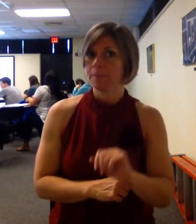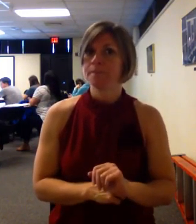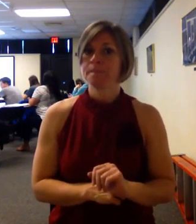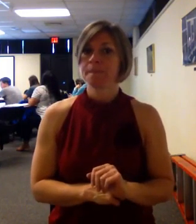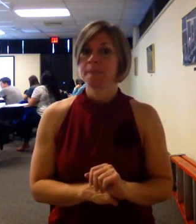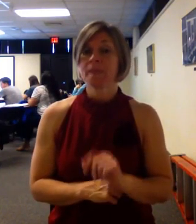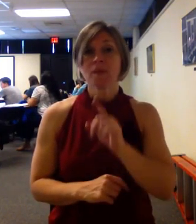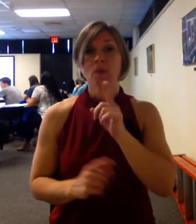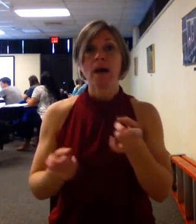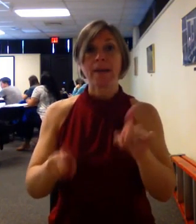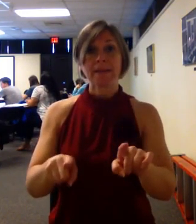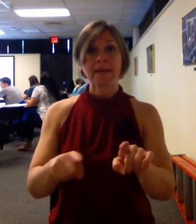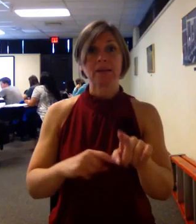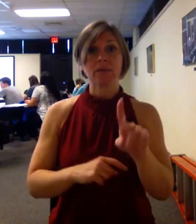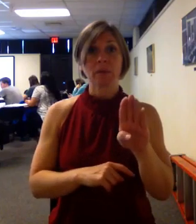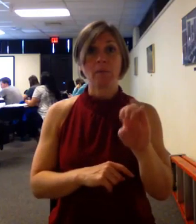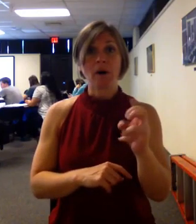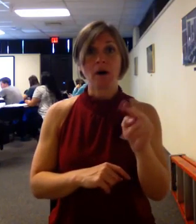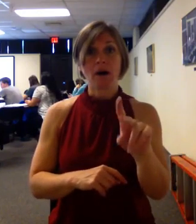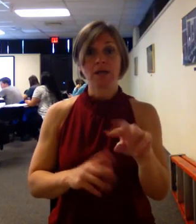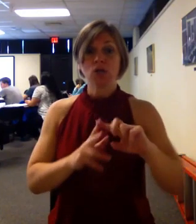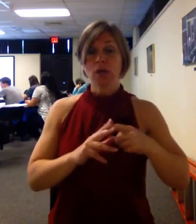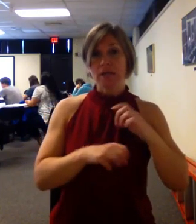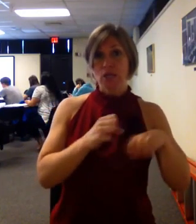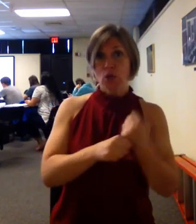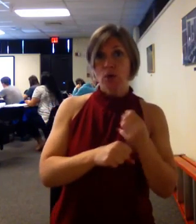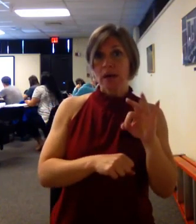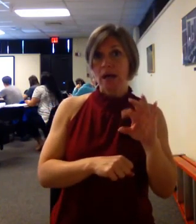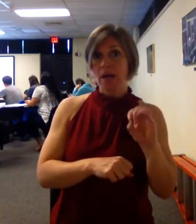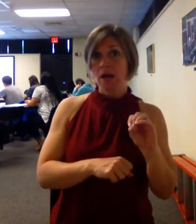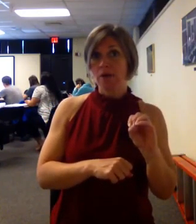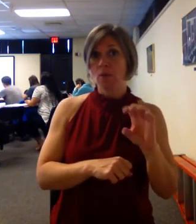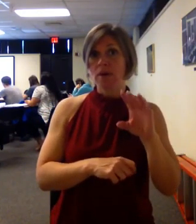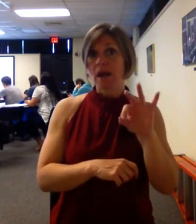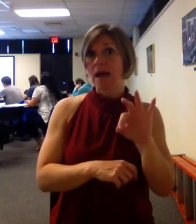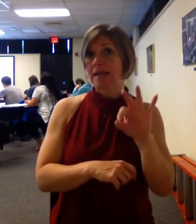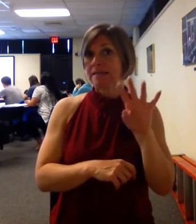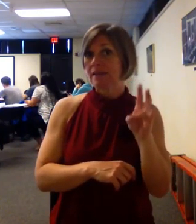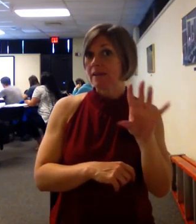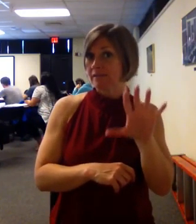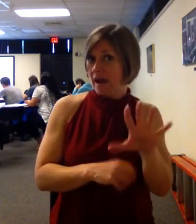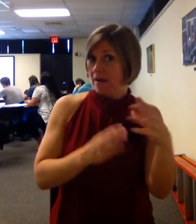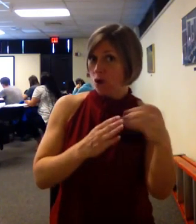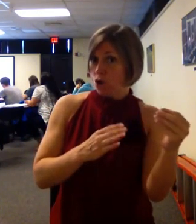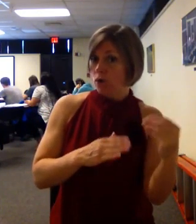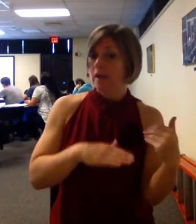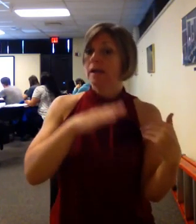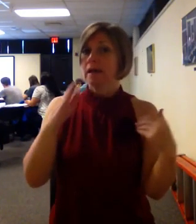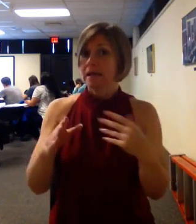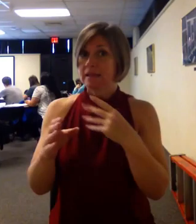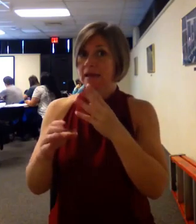happening with the bond is at the beginning of the year, it's $975, and at the end of the year, it's only